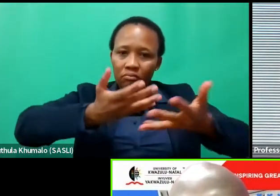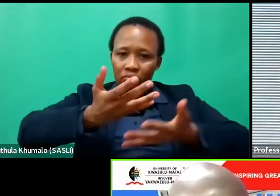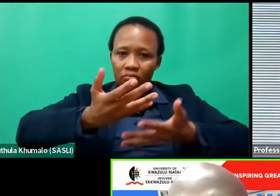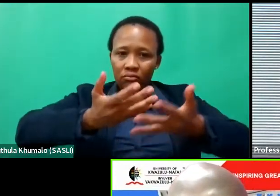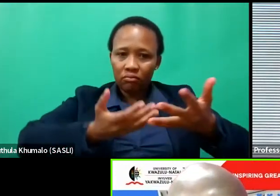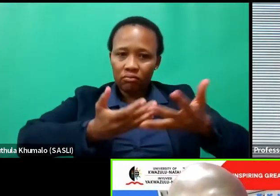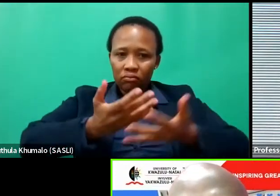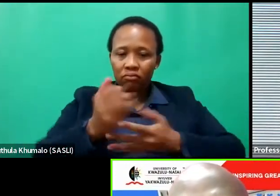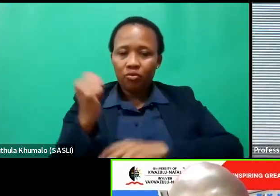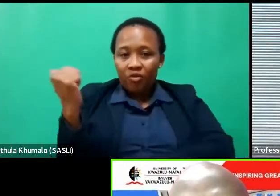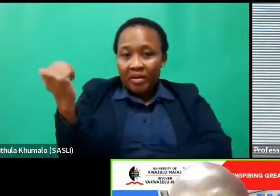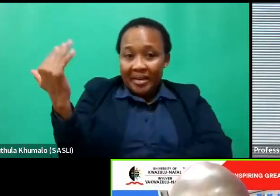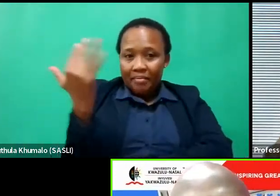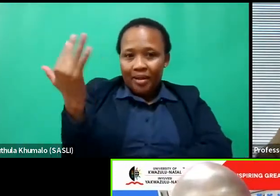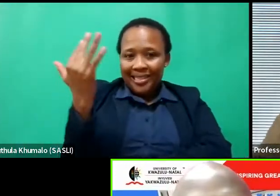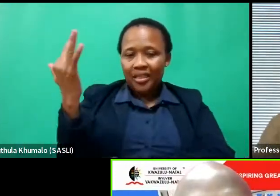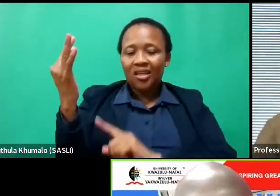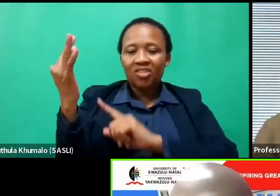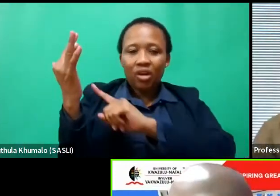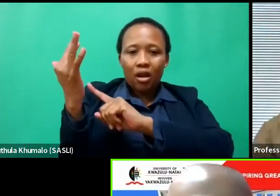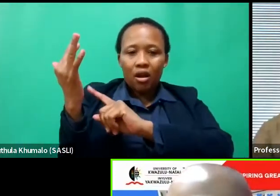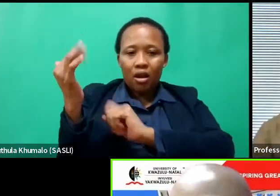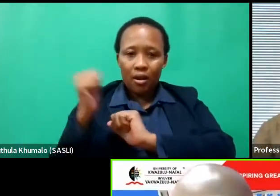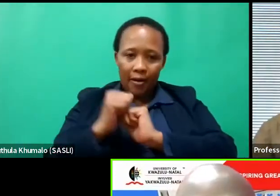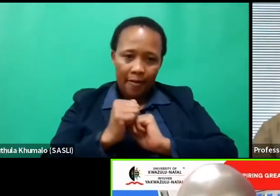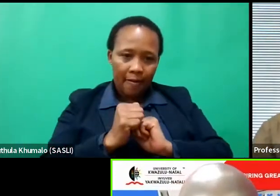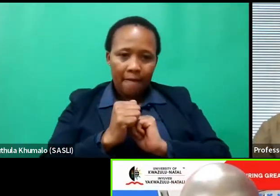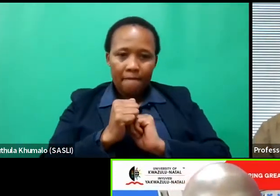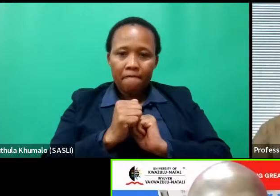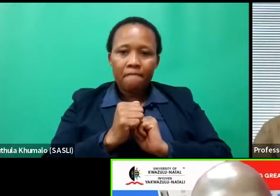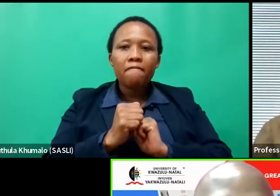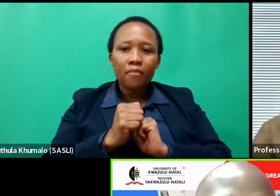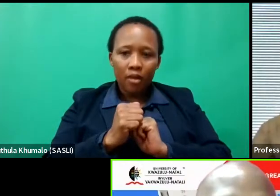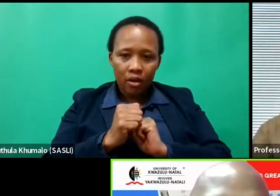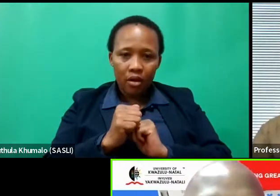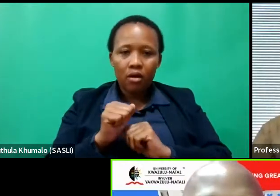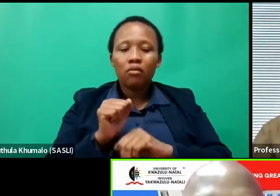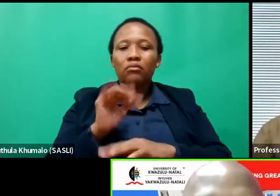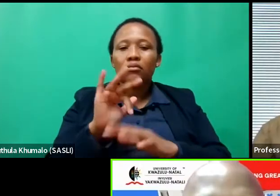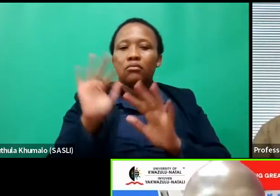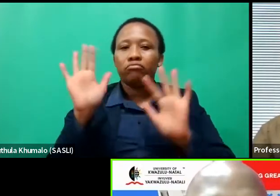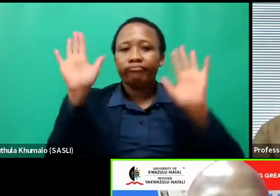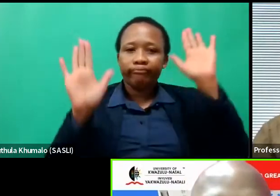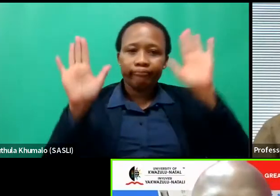hands before we go for our first interval.